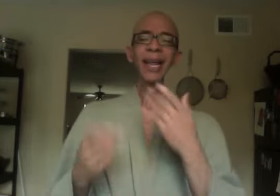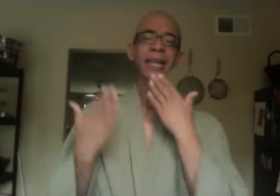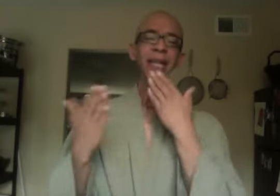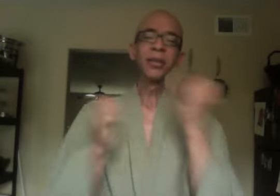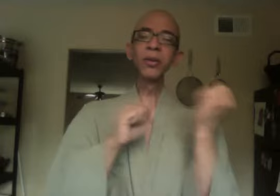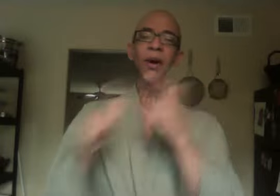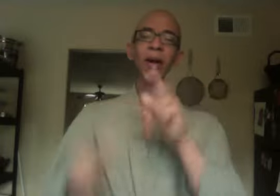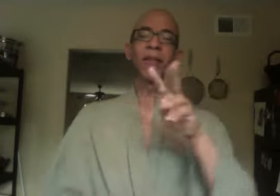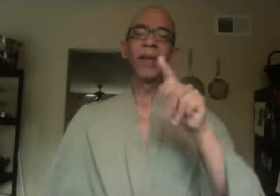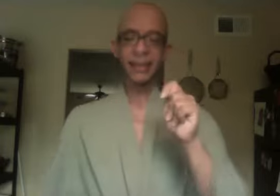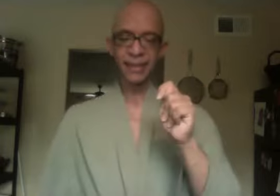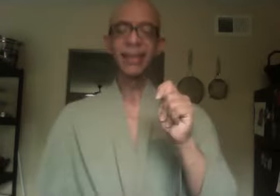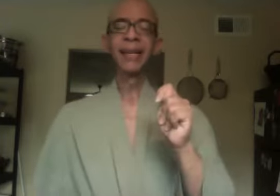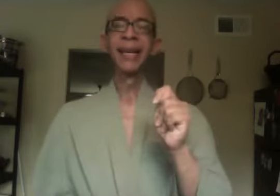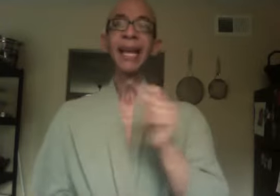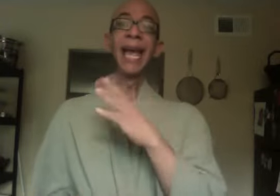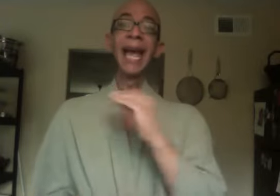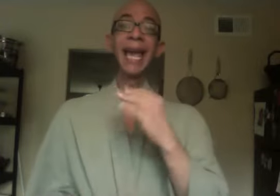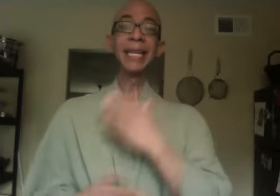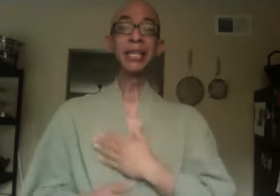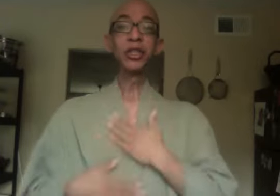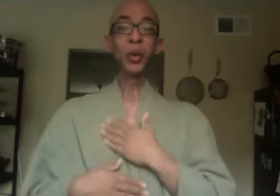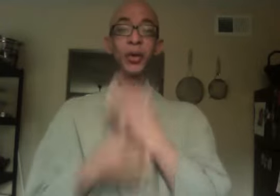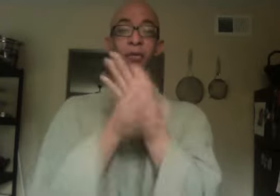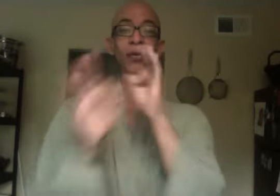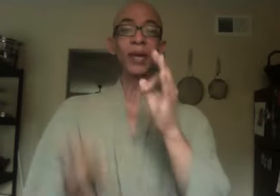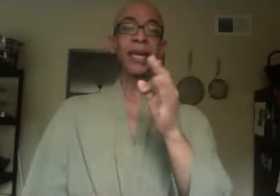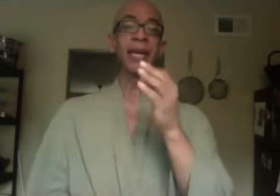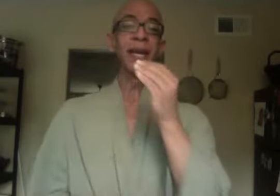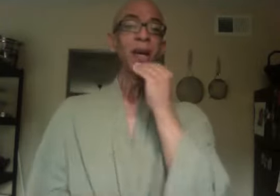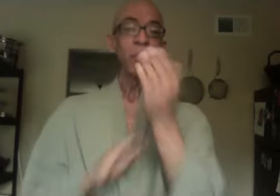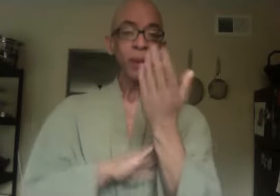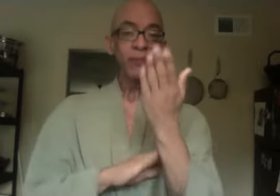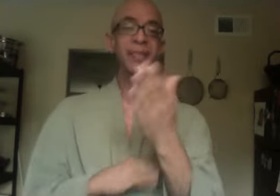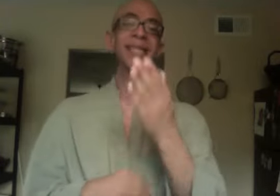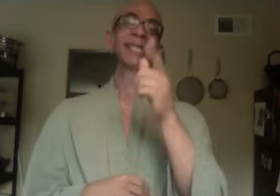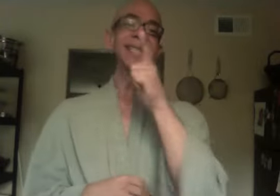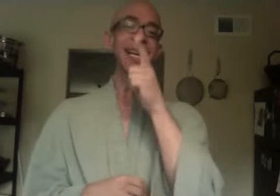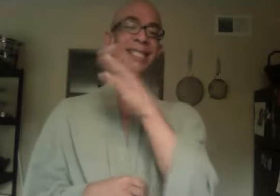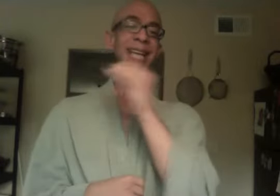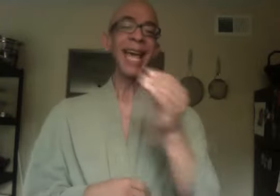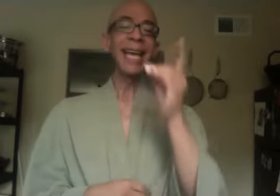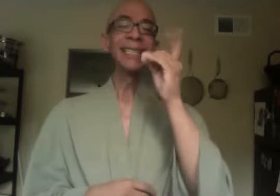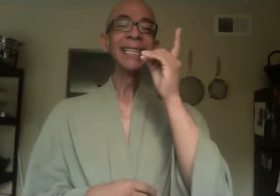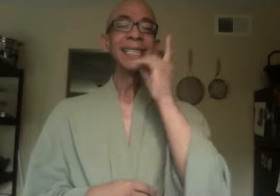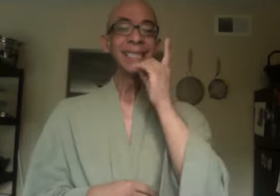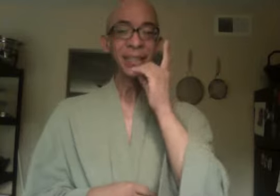Thank you to all the vets, and enjoy your free breakfasts, lunch, and